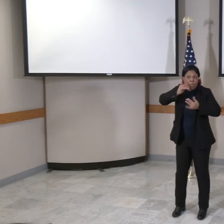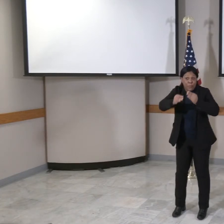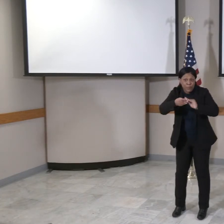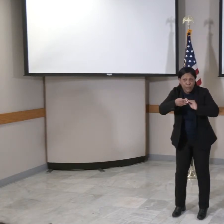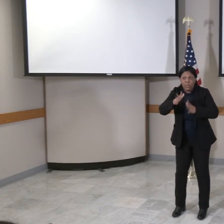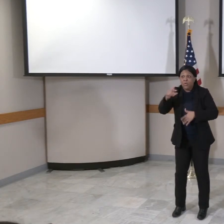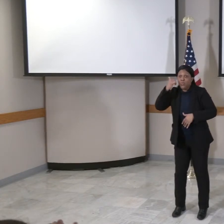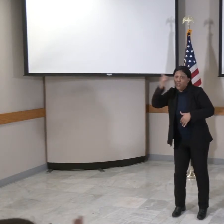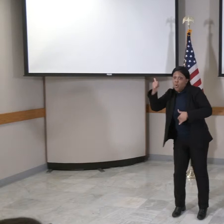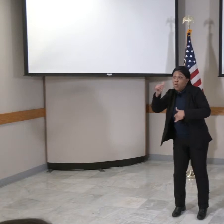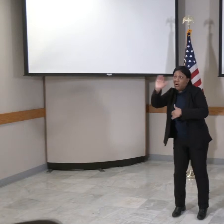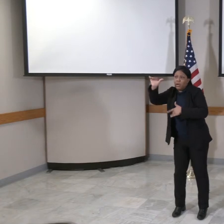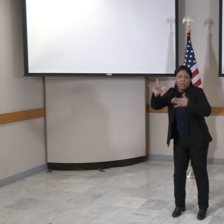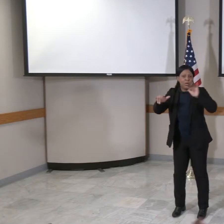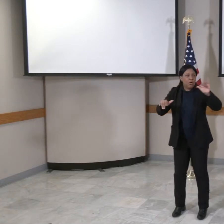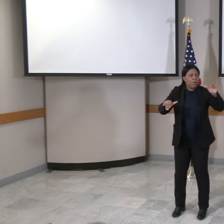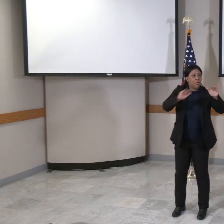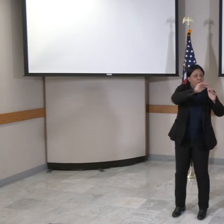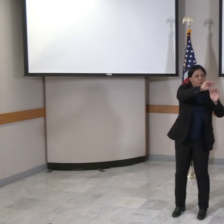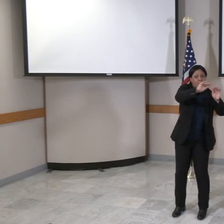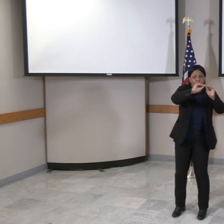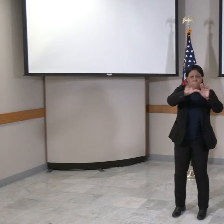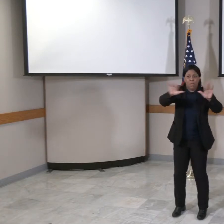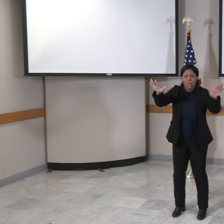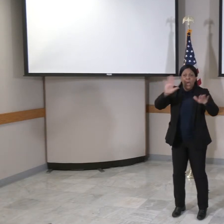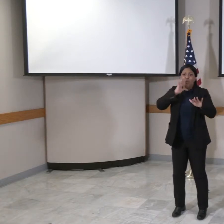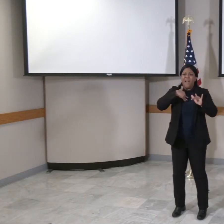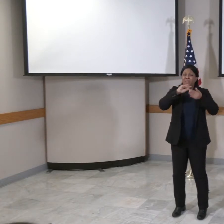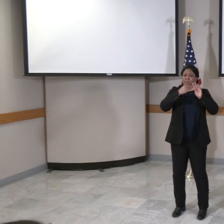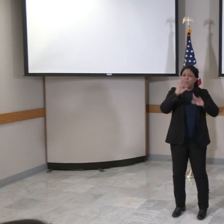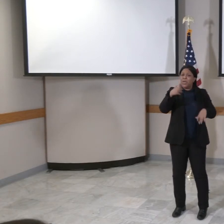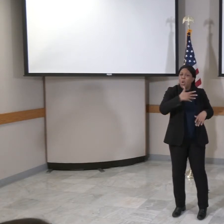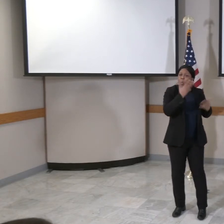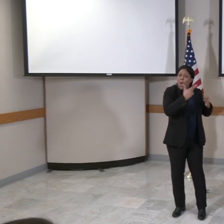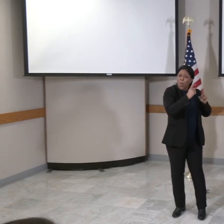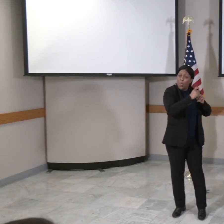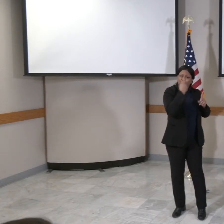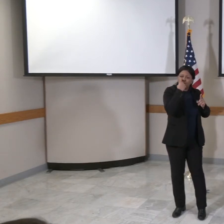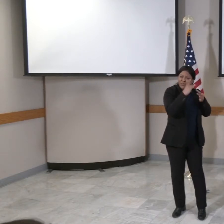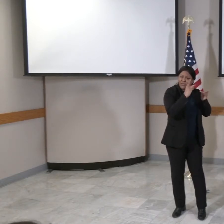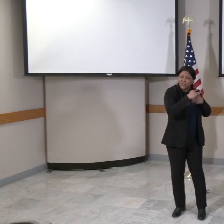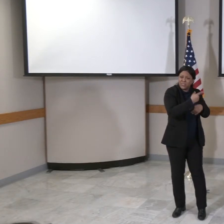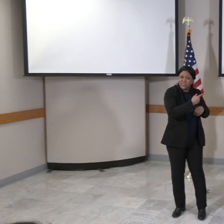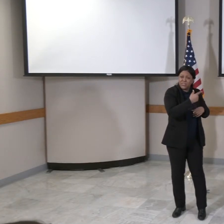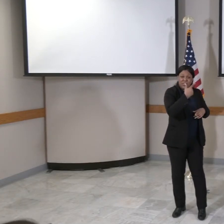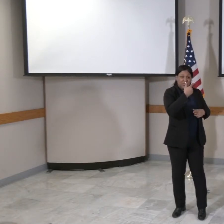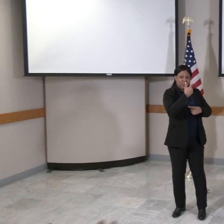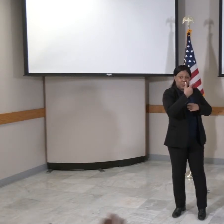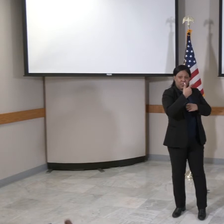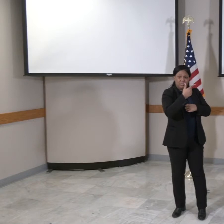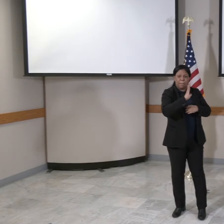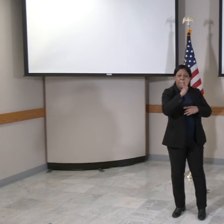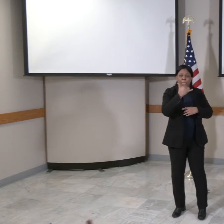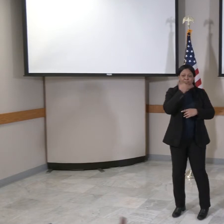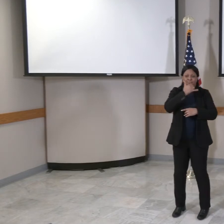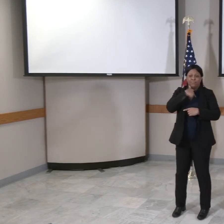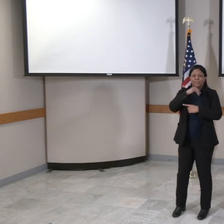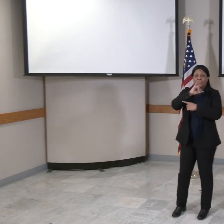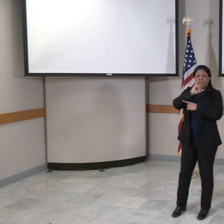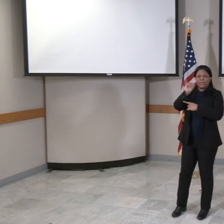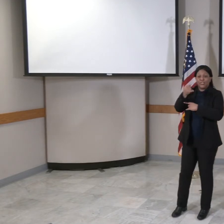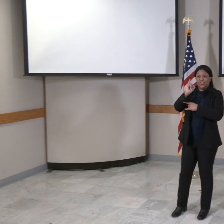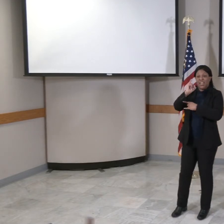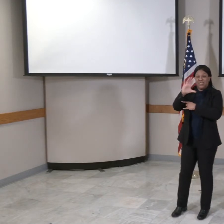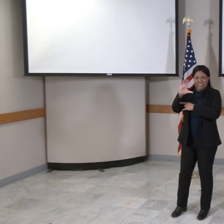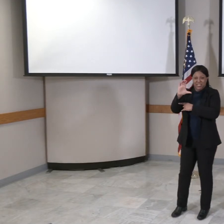know where to get the information that you need. What was that word you said? JIC, Joint Information Center. And